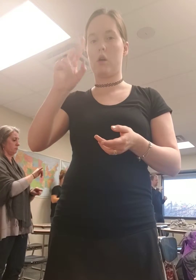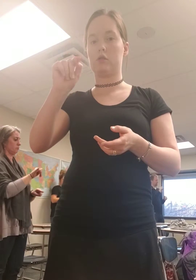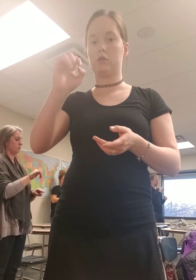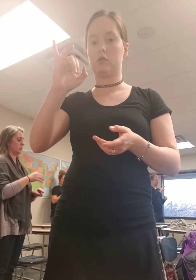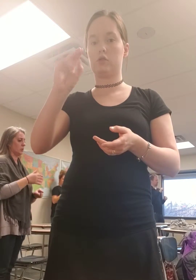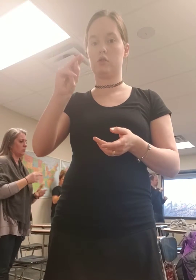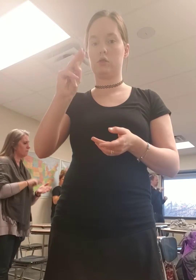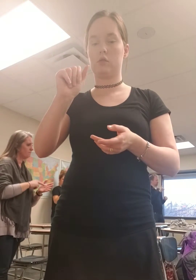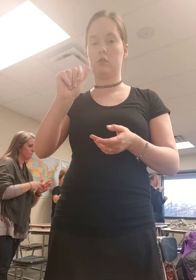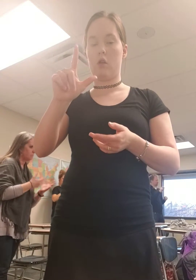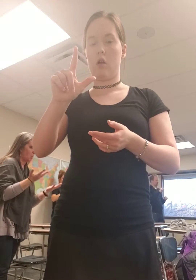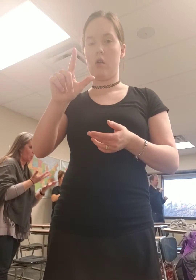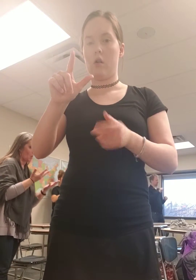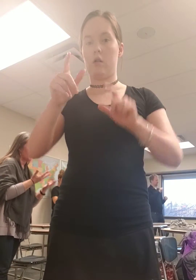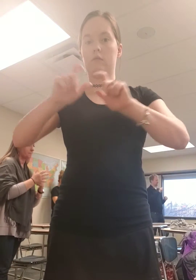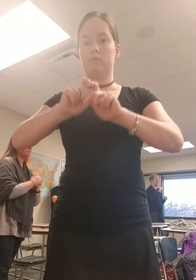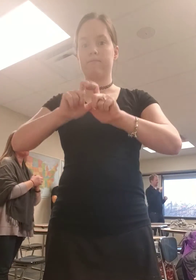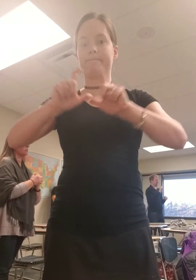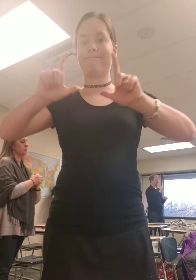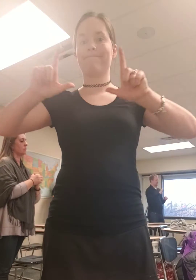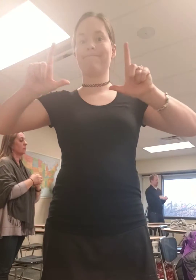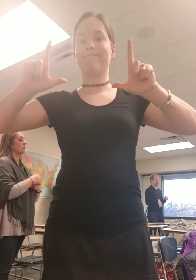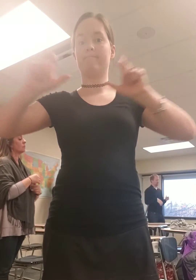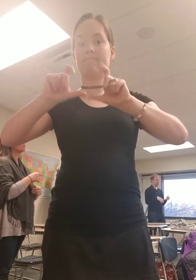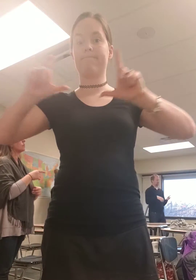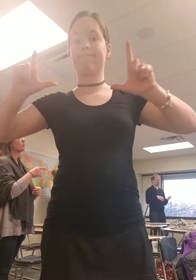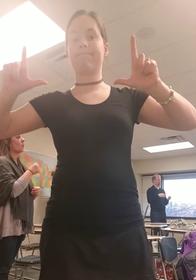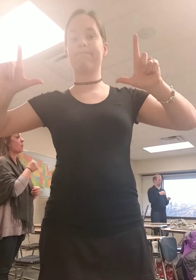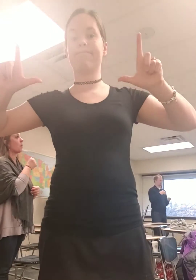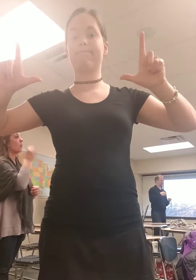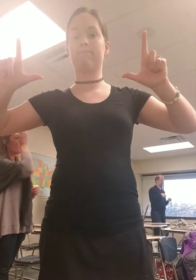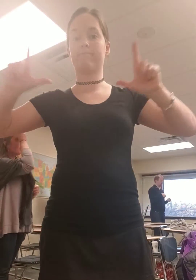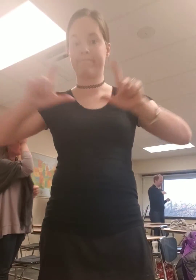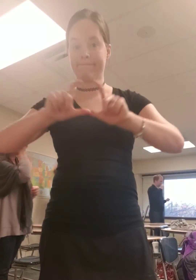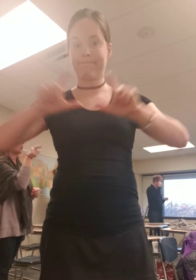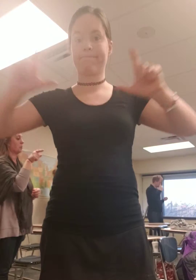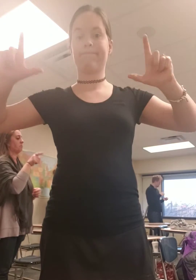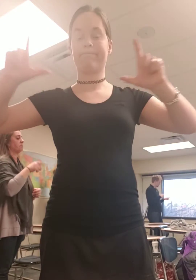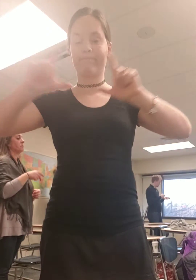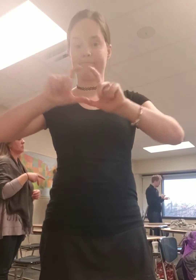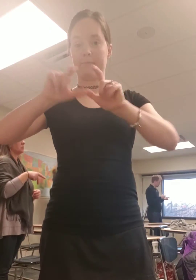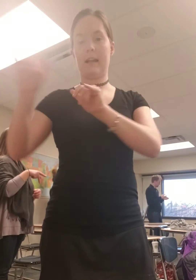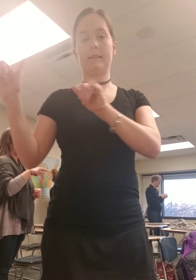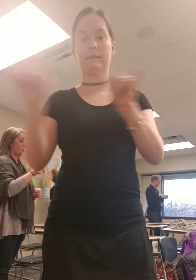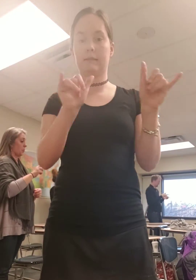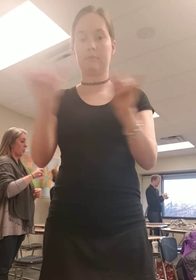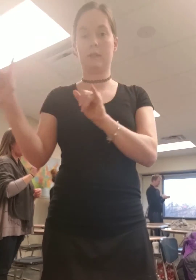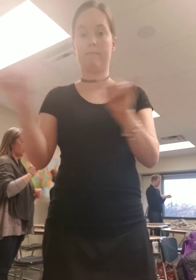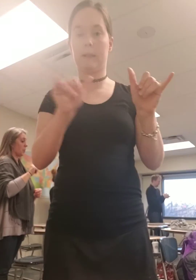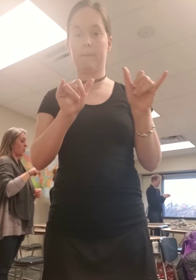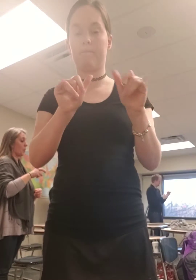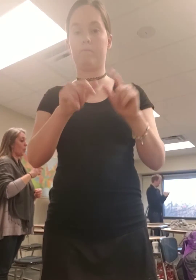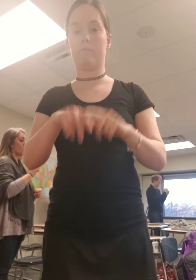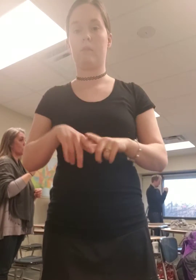enlarged it, it would be the same as the other triangle. If you shrank it, it'd be the same as the other side. Okay, very good explanation. So we're going to see why